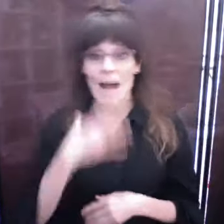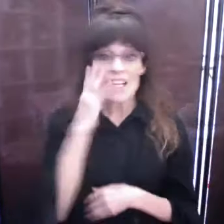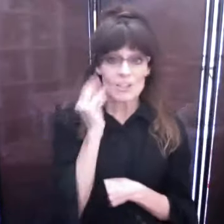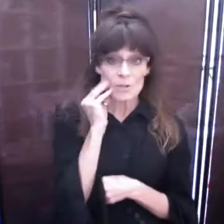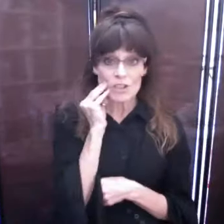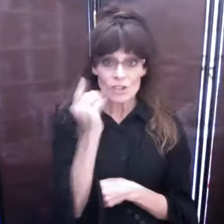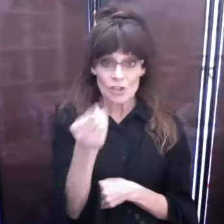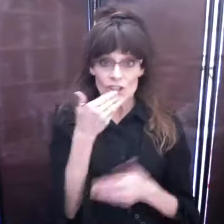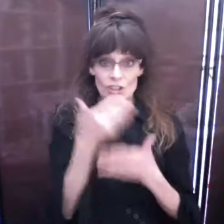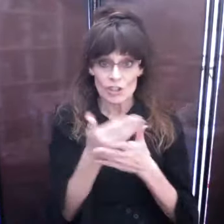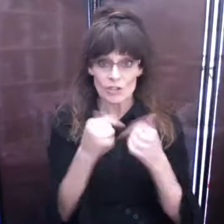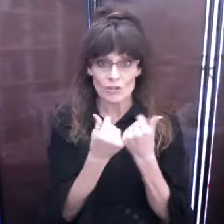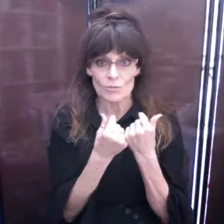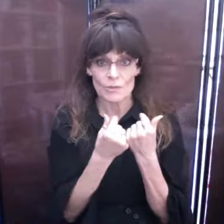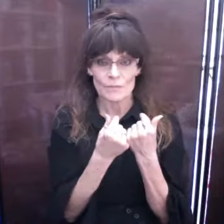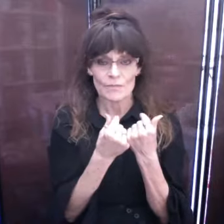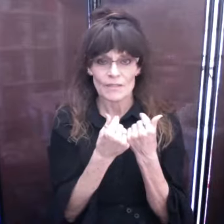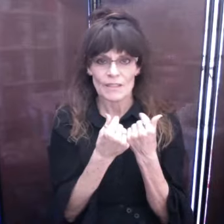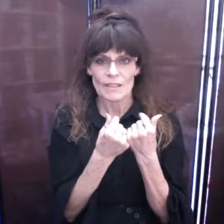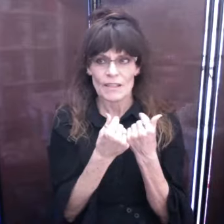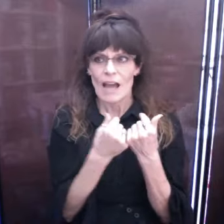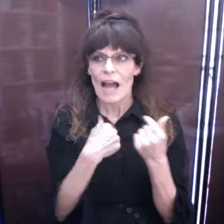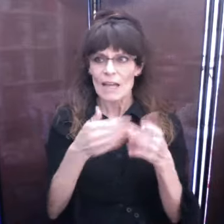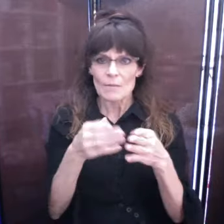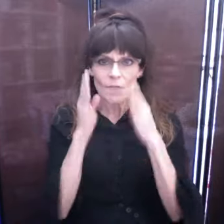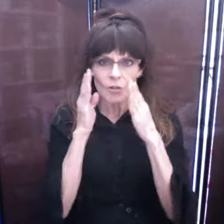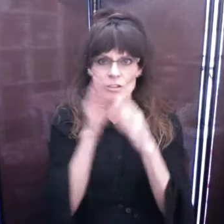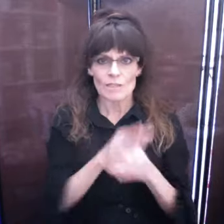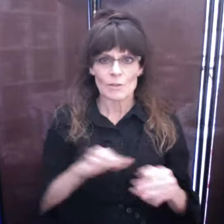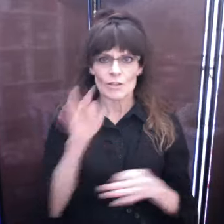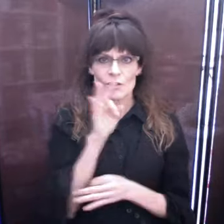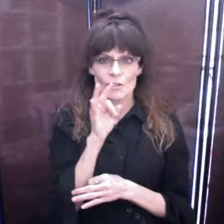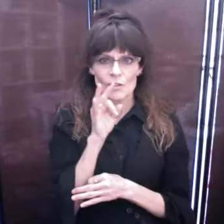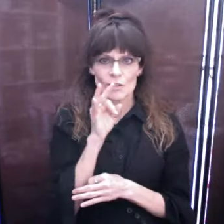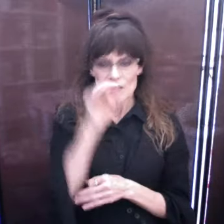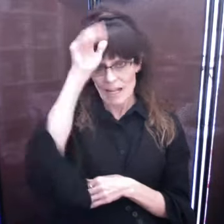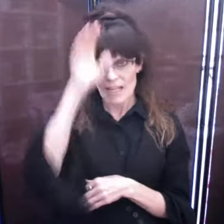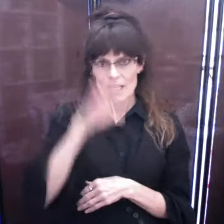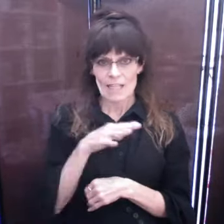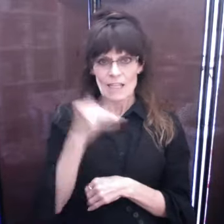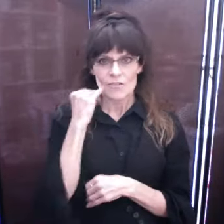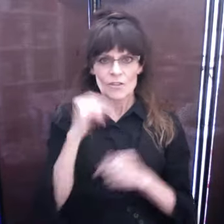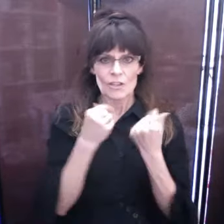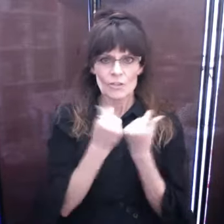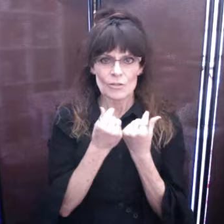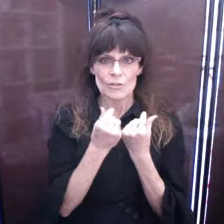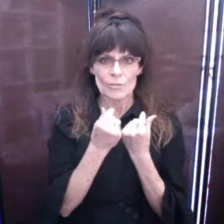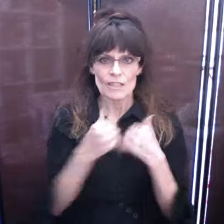you guys, I am not a meeting guy. I am a focused spiritual entity group guy. If you're in a good group, you're going to get the same answer. Meeting, not so